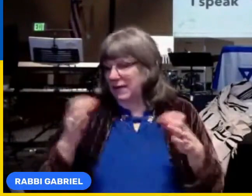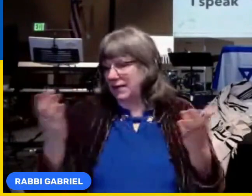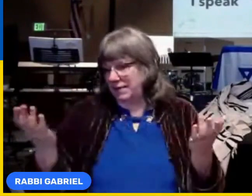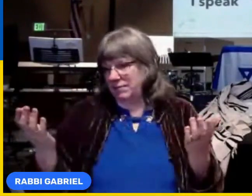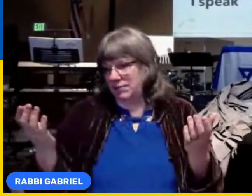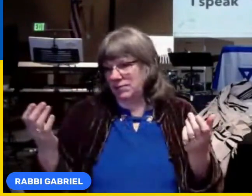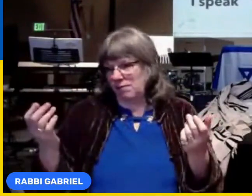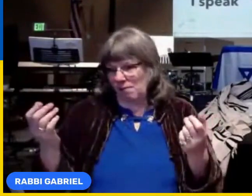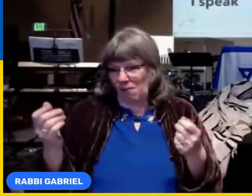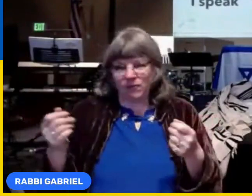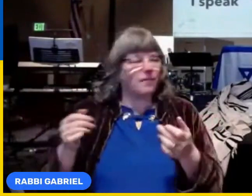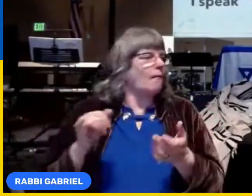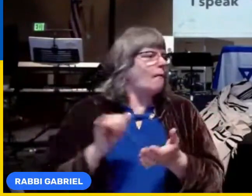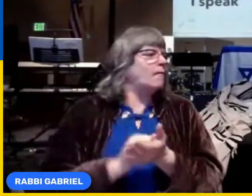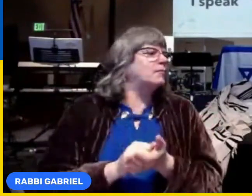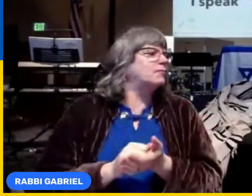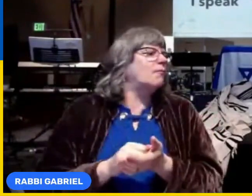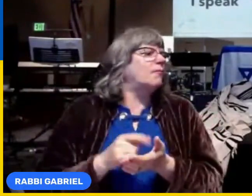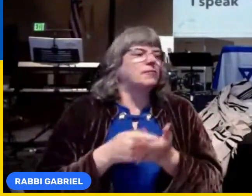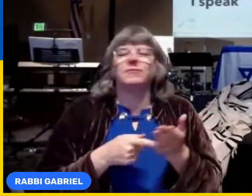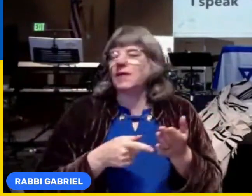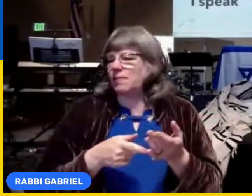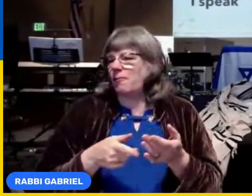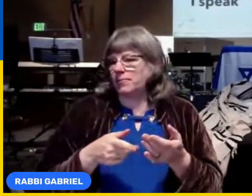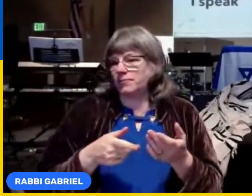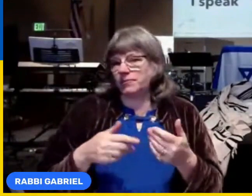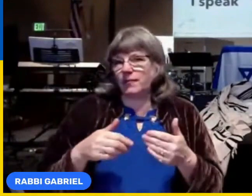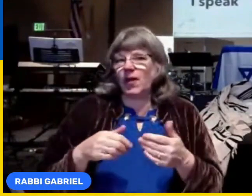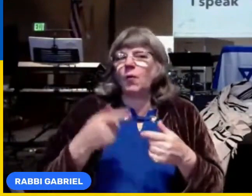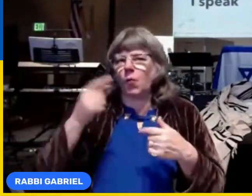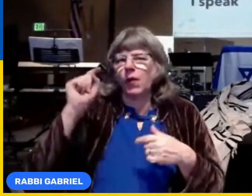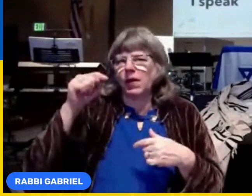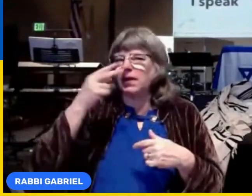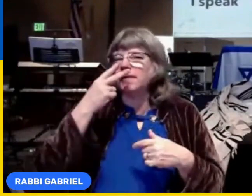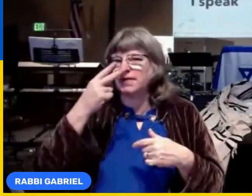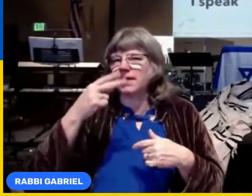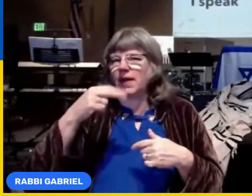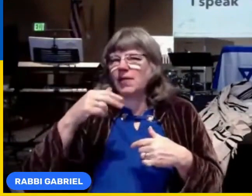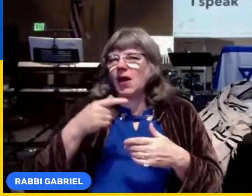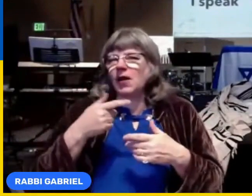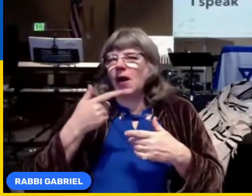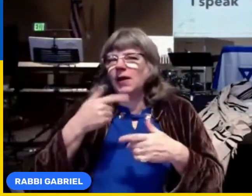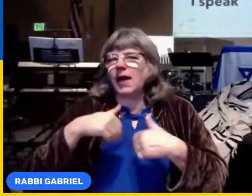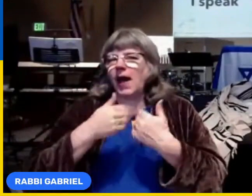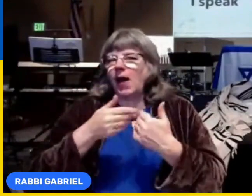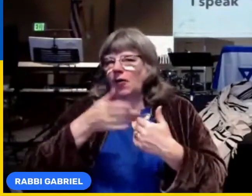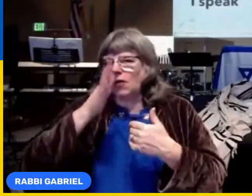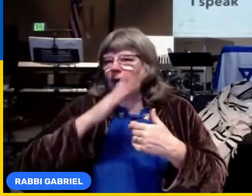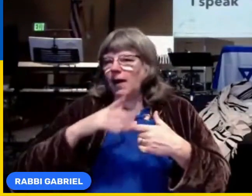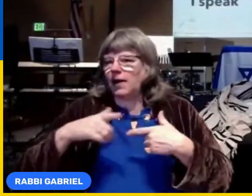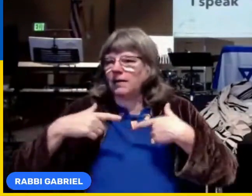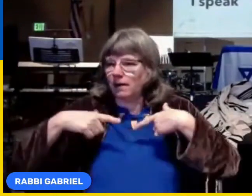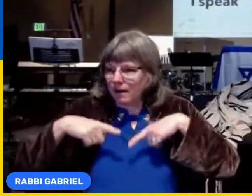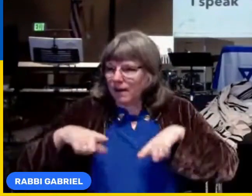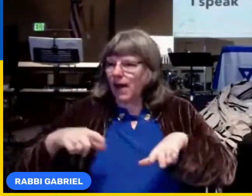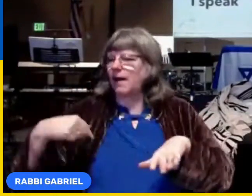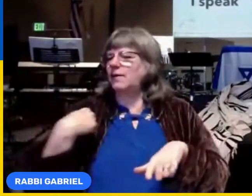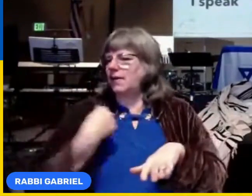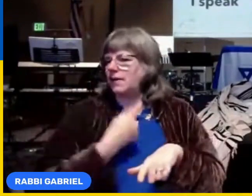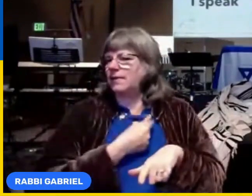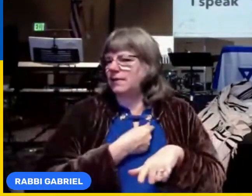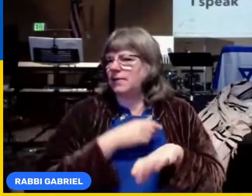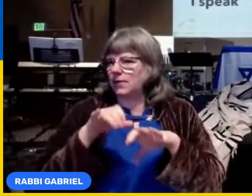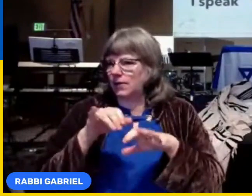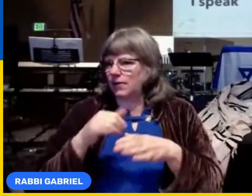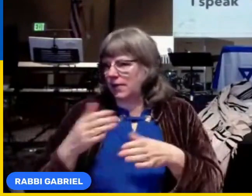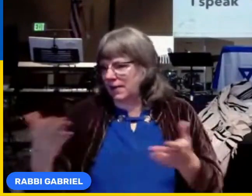he let happens to our lives as God leading us. You know, we had this dog called Jack. Some of you